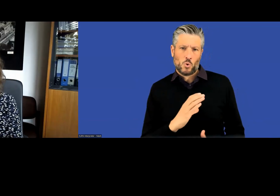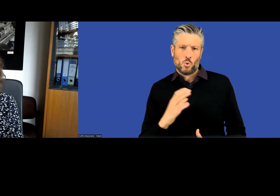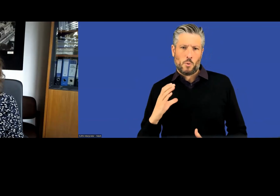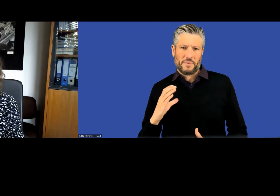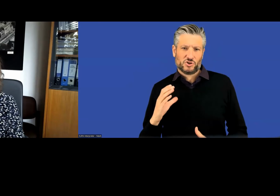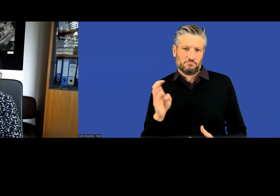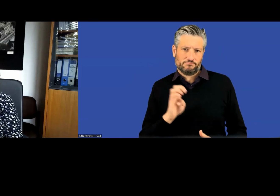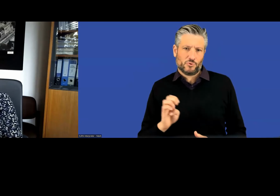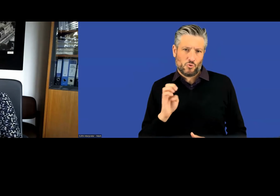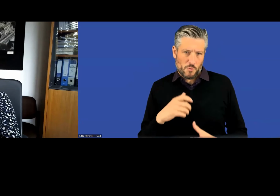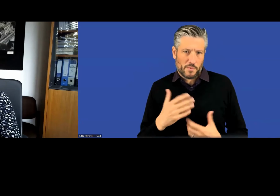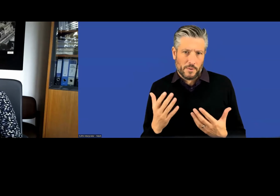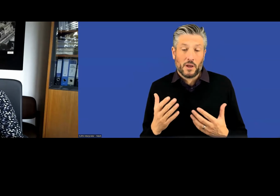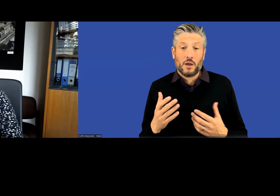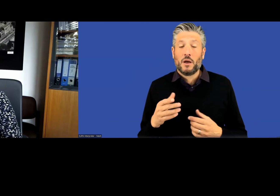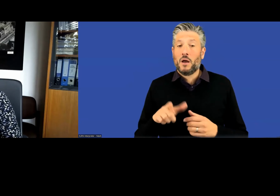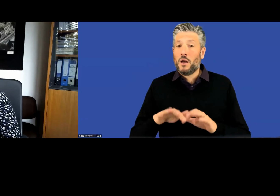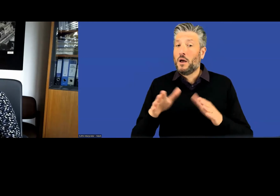not the full story,